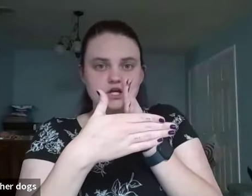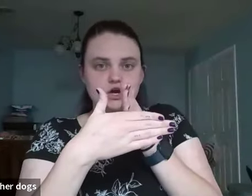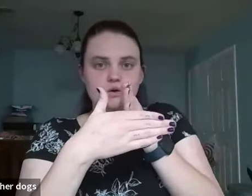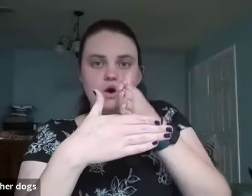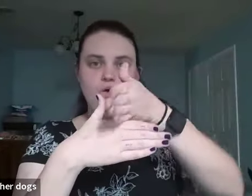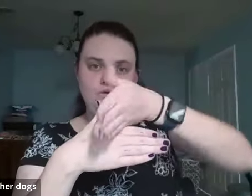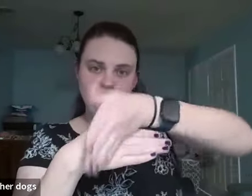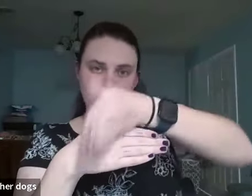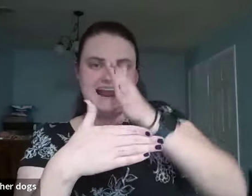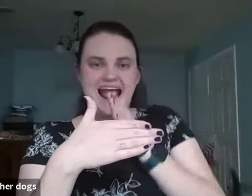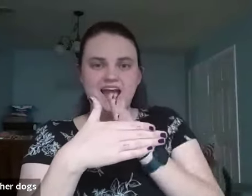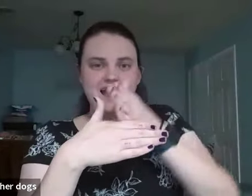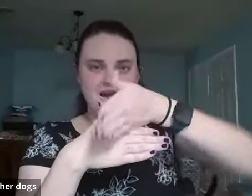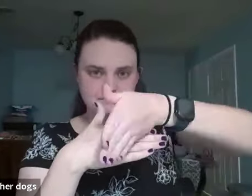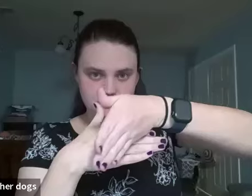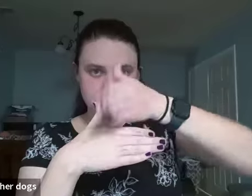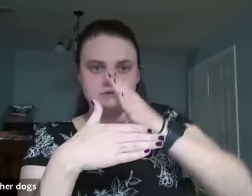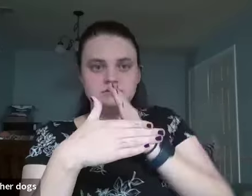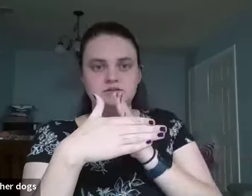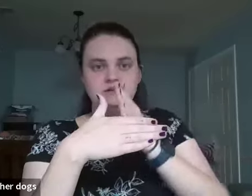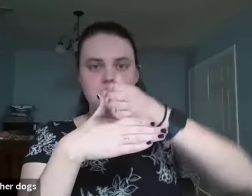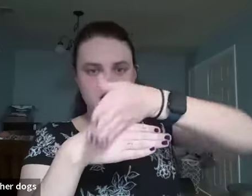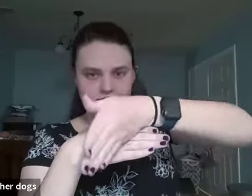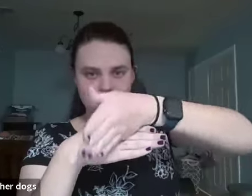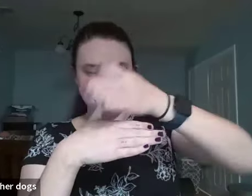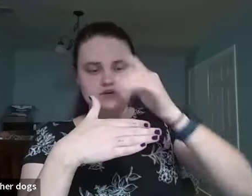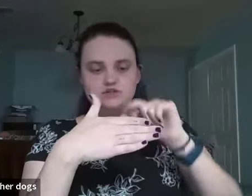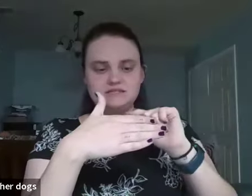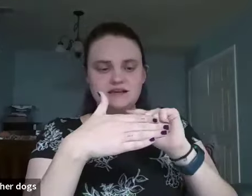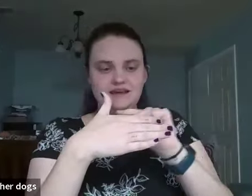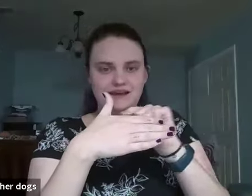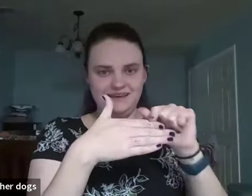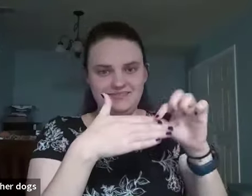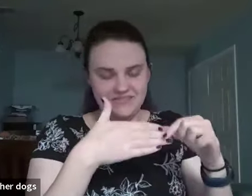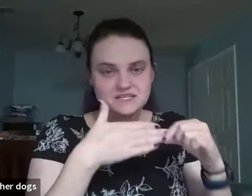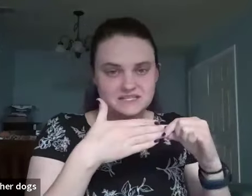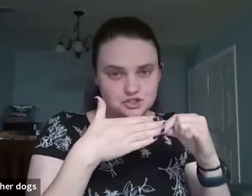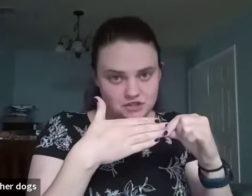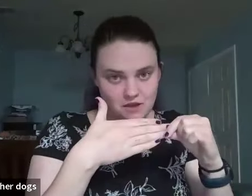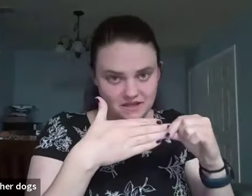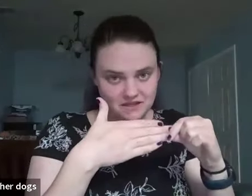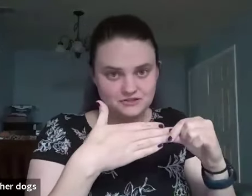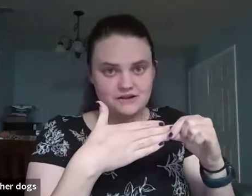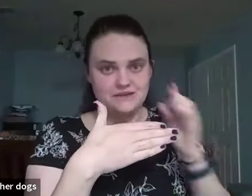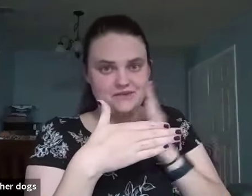to go over after. After. So it's like, again, this is your topic you're talking